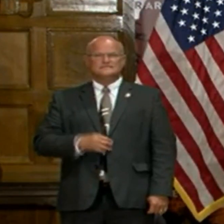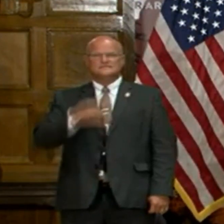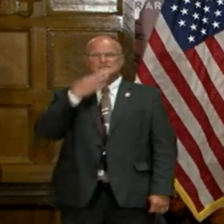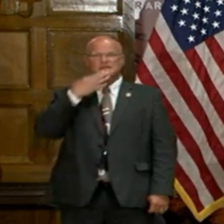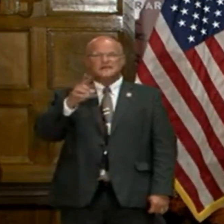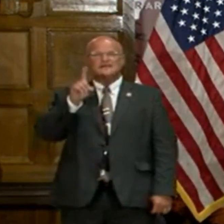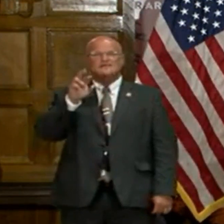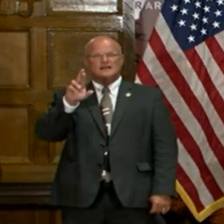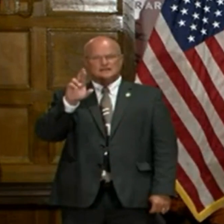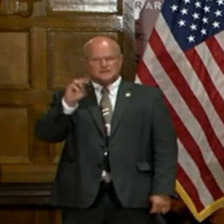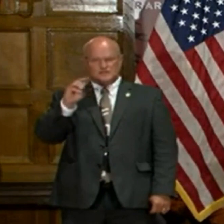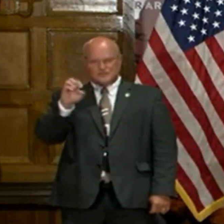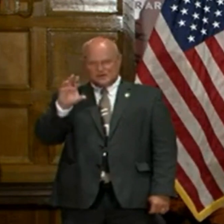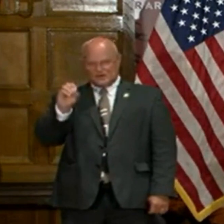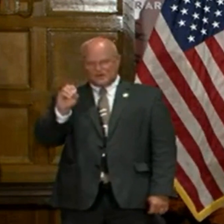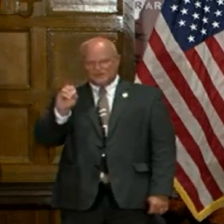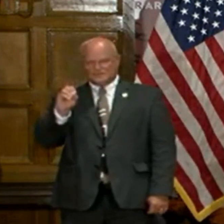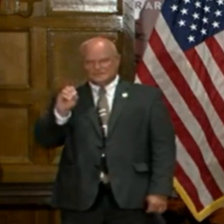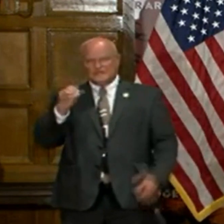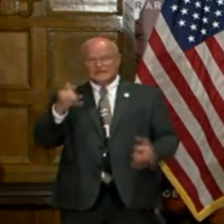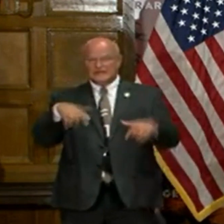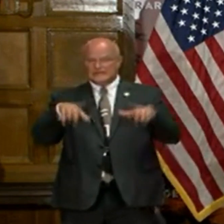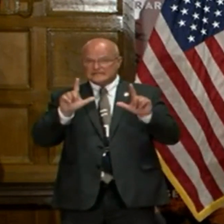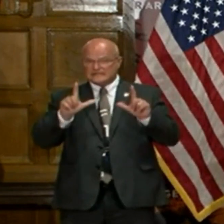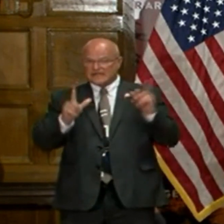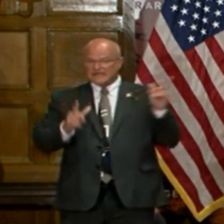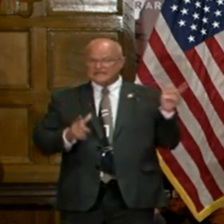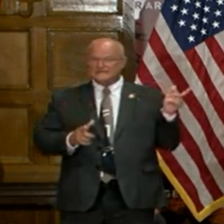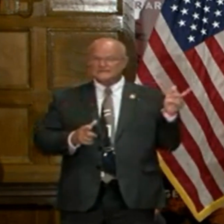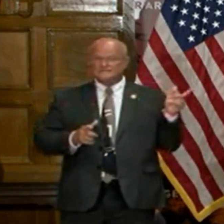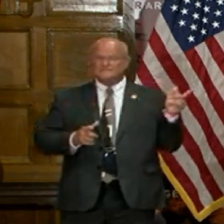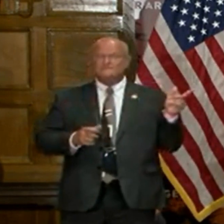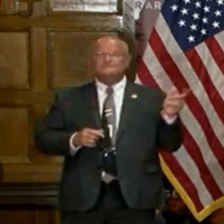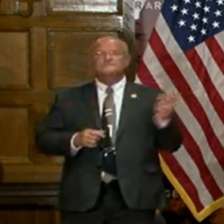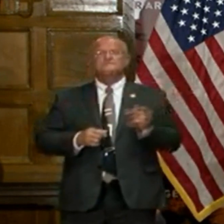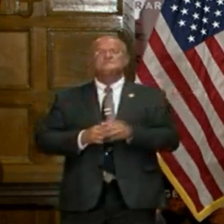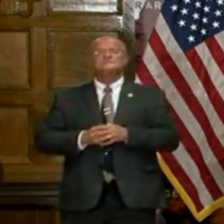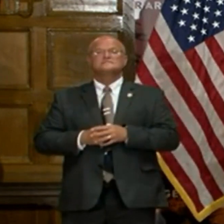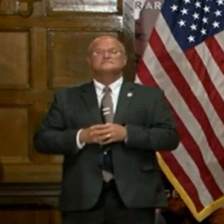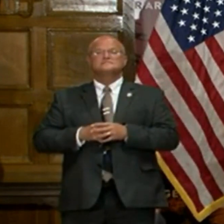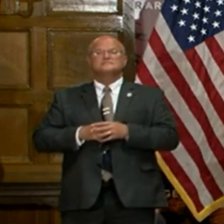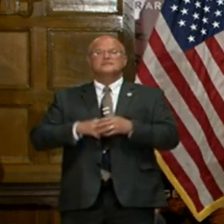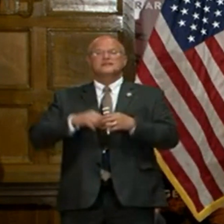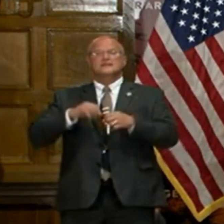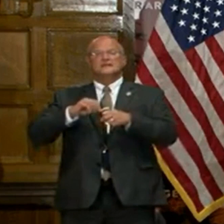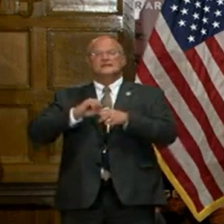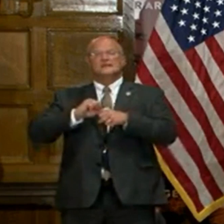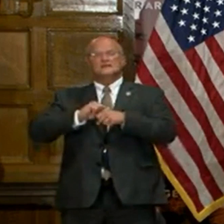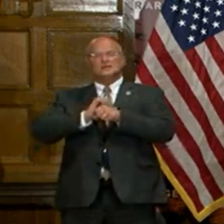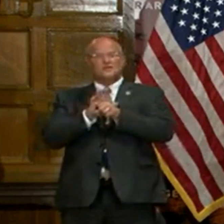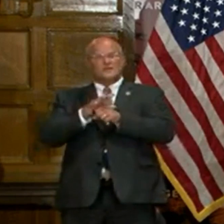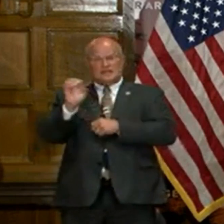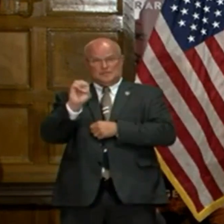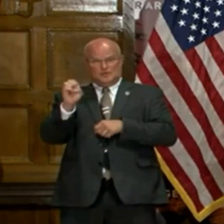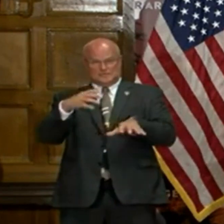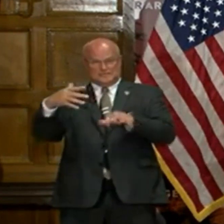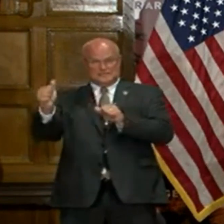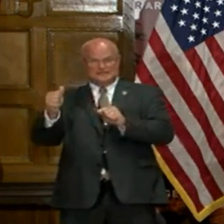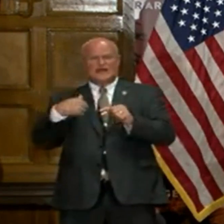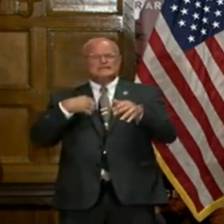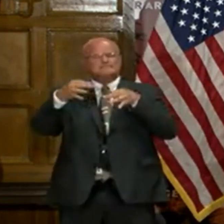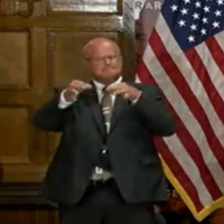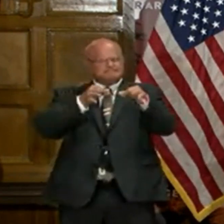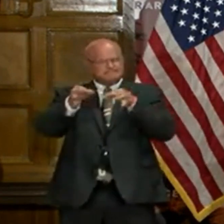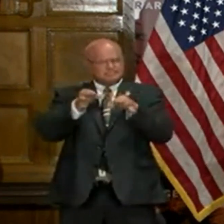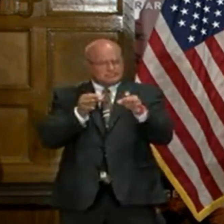Thank you, Dr. Romero. If we could go to the slide on the COVID emergency leave, just want to go into a little